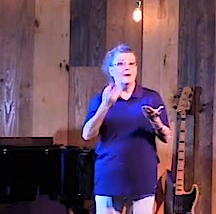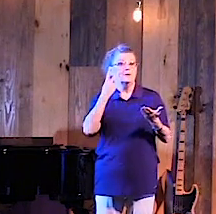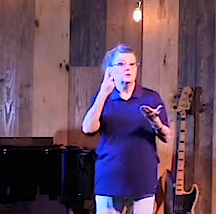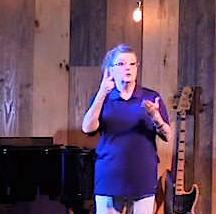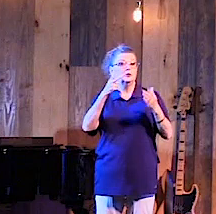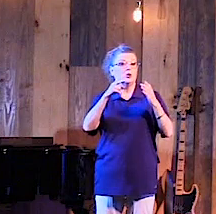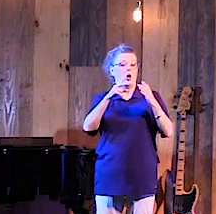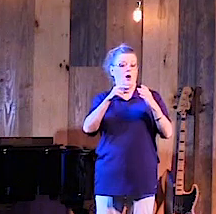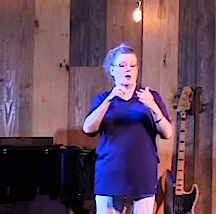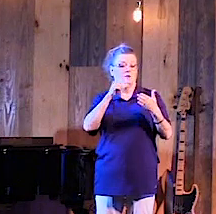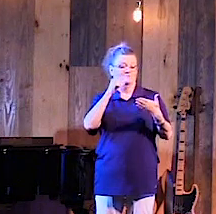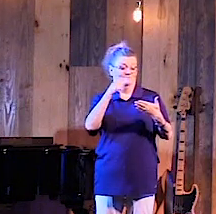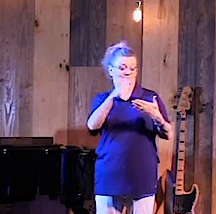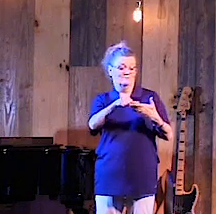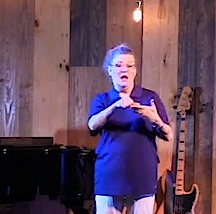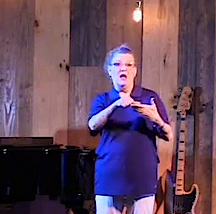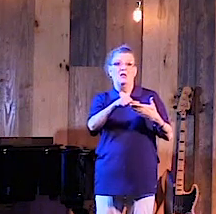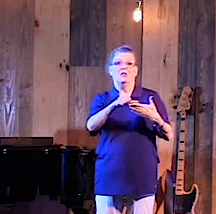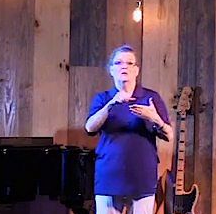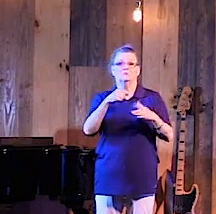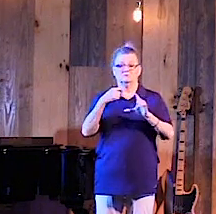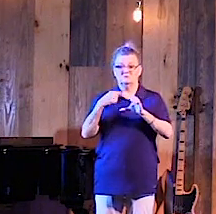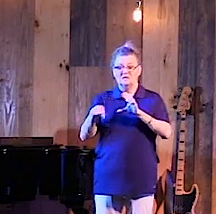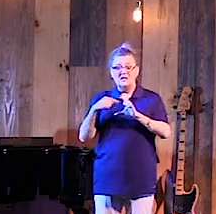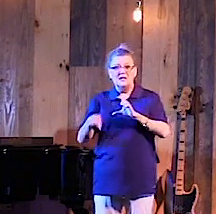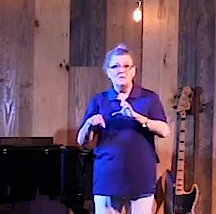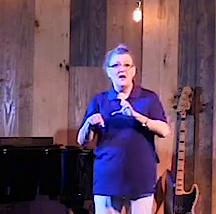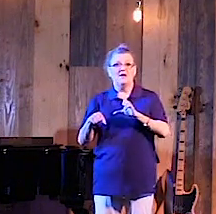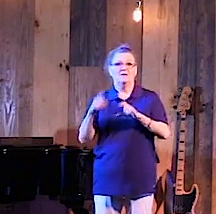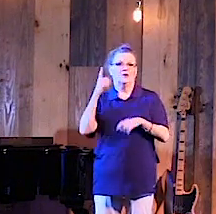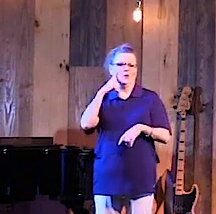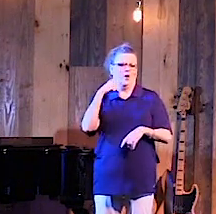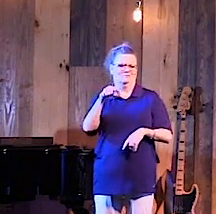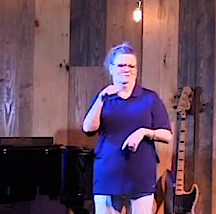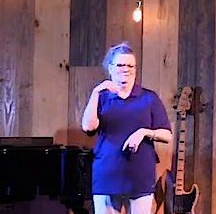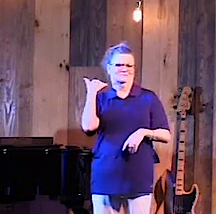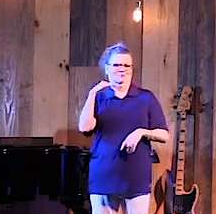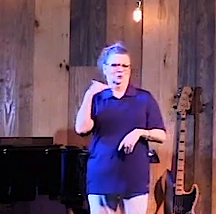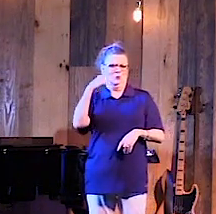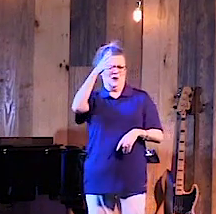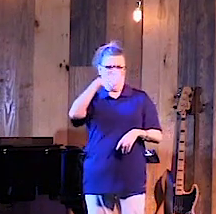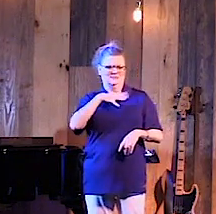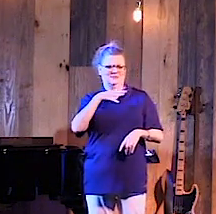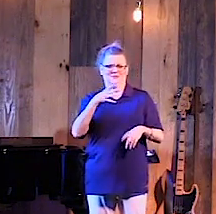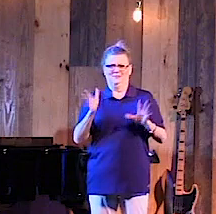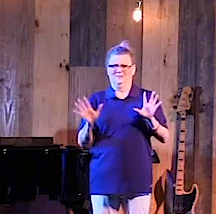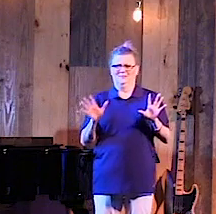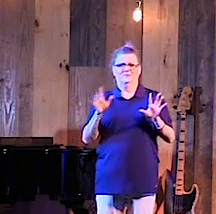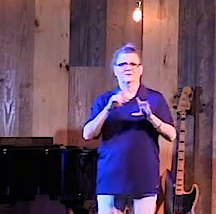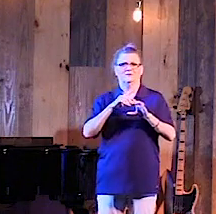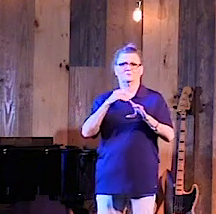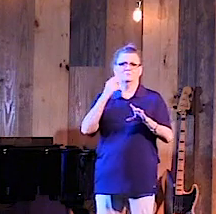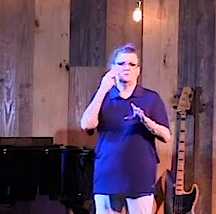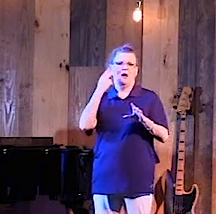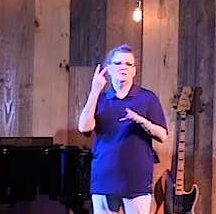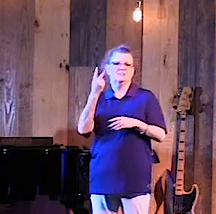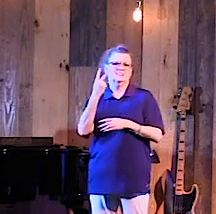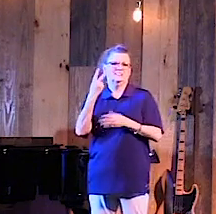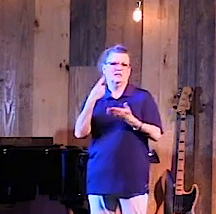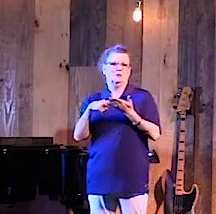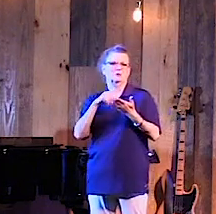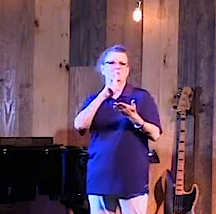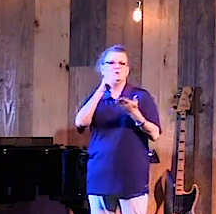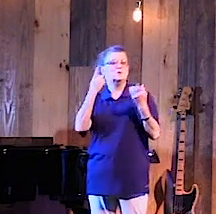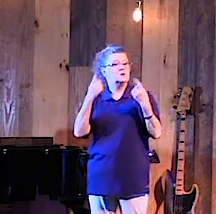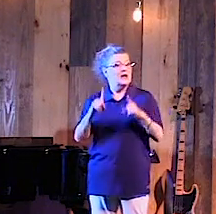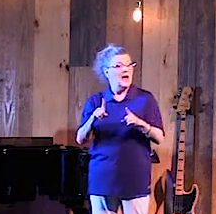church, you received it in email, and you thought, these people are crazy, let me go check out what they're really doing. Or maybe you're just flipping through the radio stations,